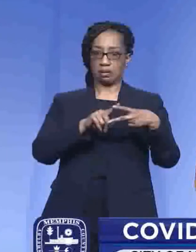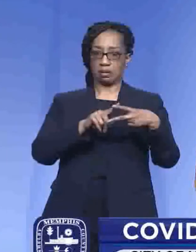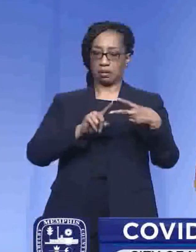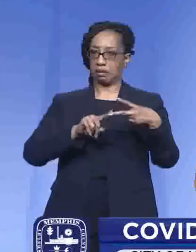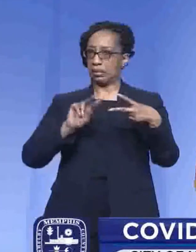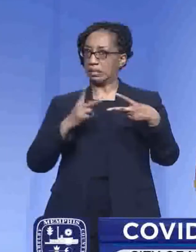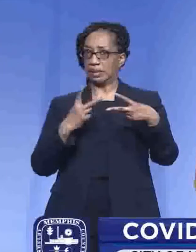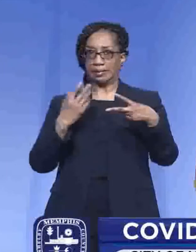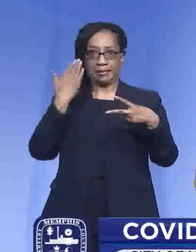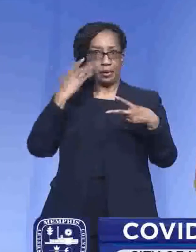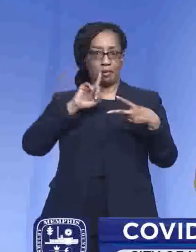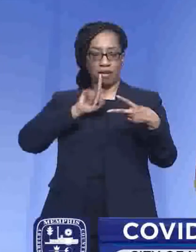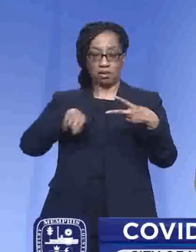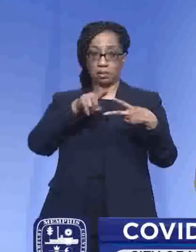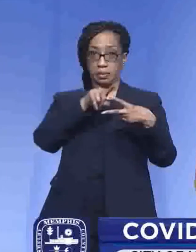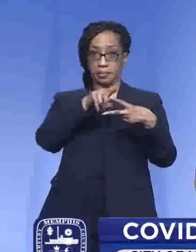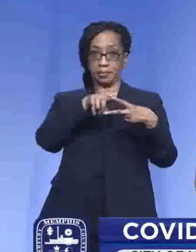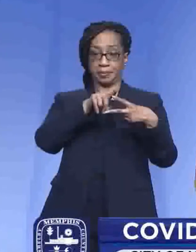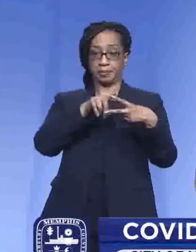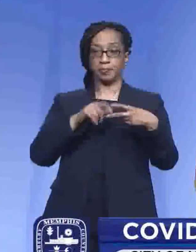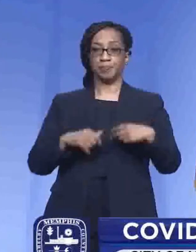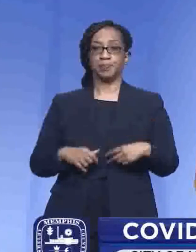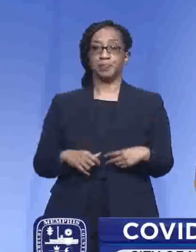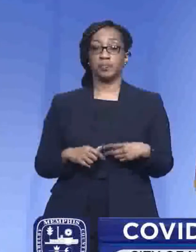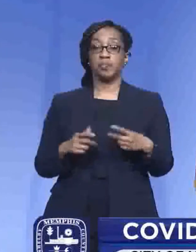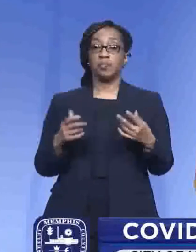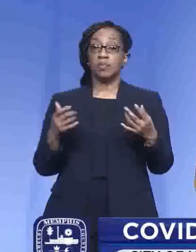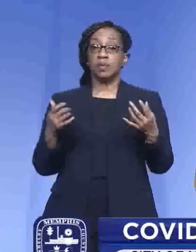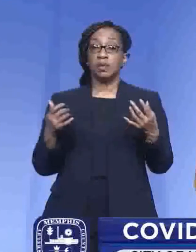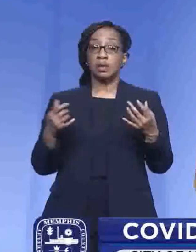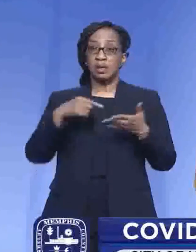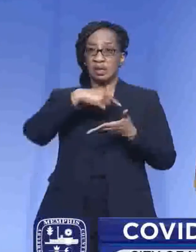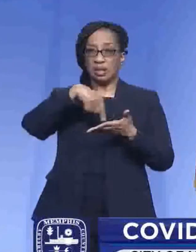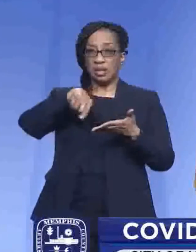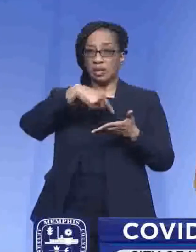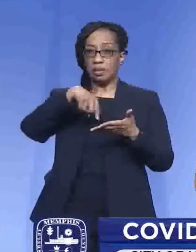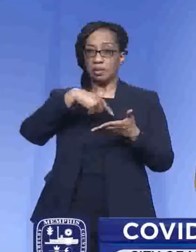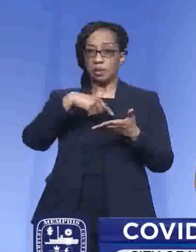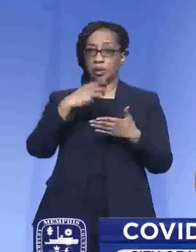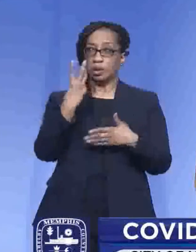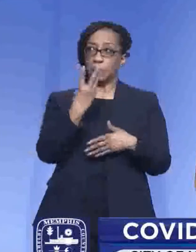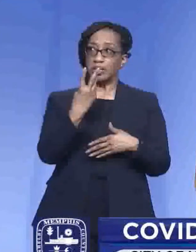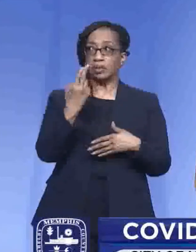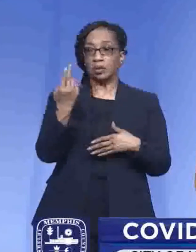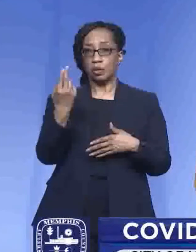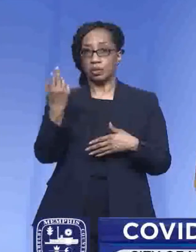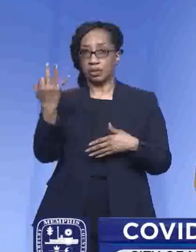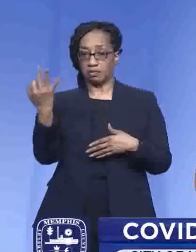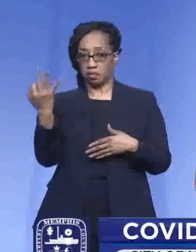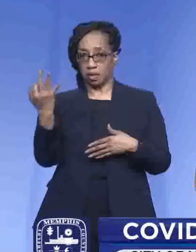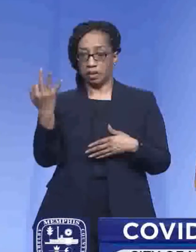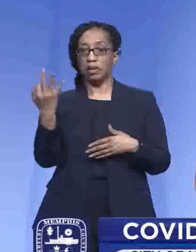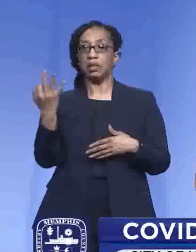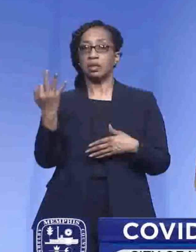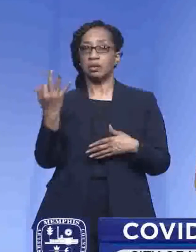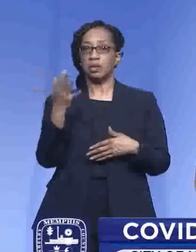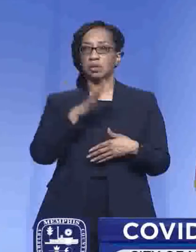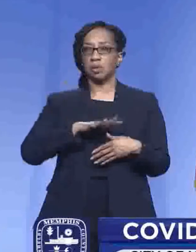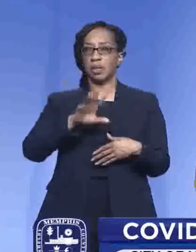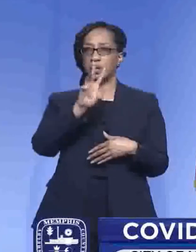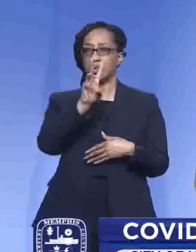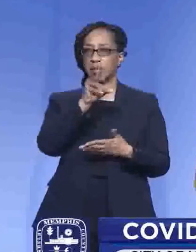on the second, but the first request today, well, this week, Wednesday, Thursday, and Friday, we're providing about